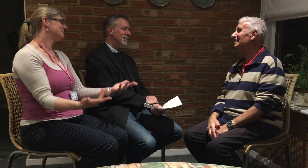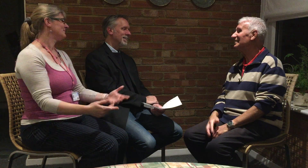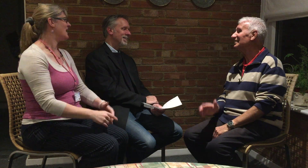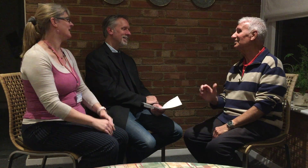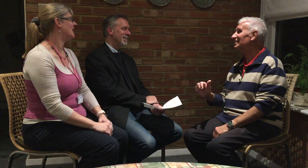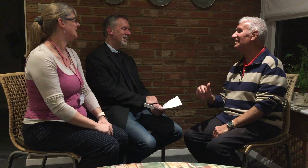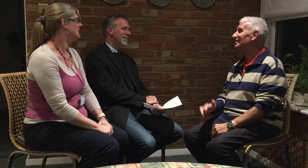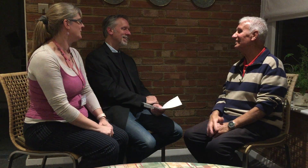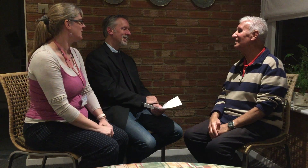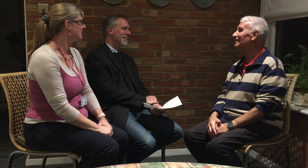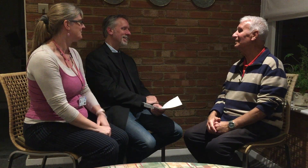Yeah, no, you're right.